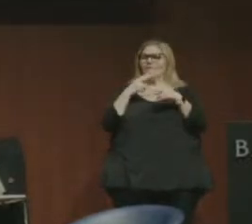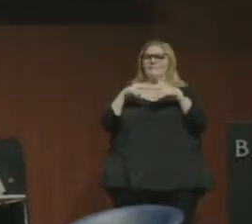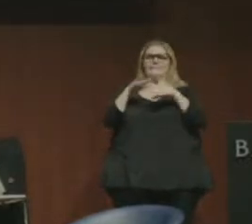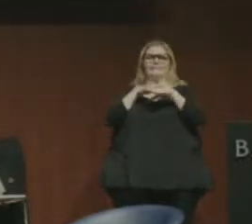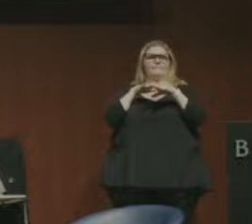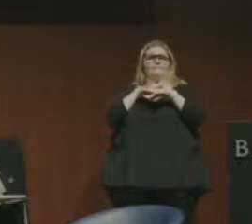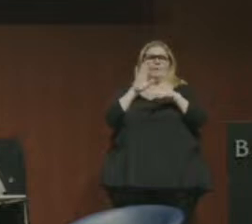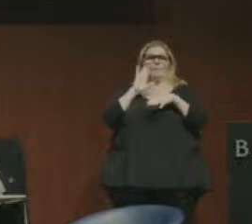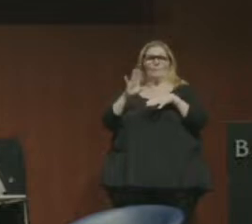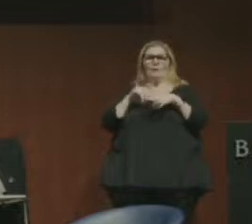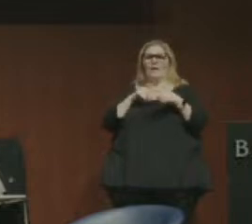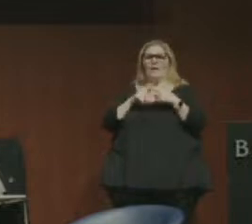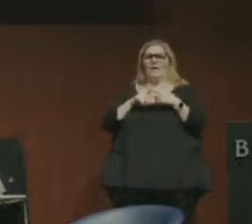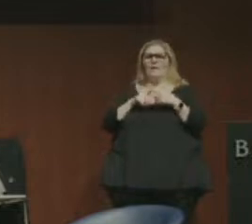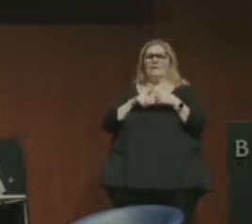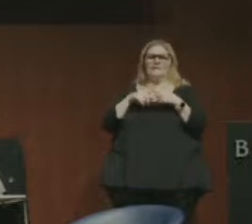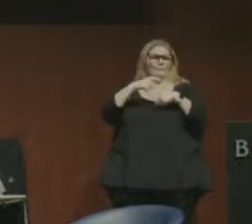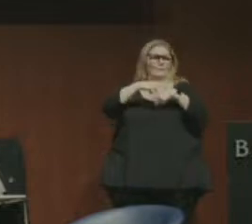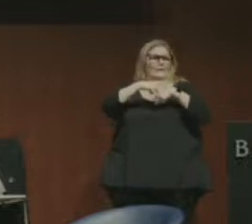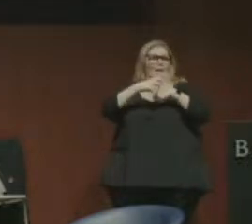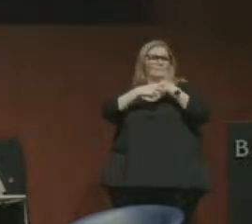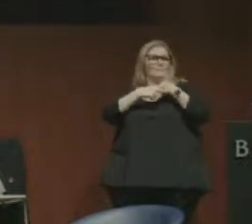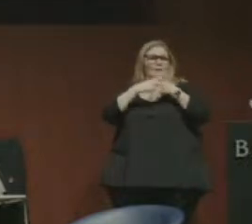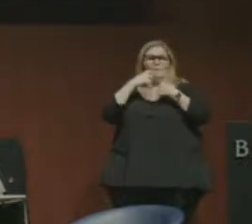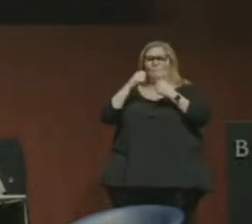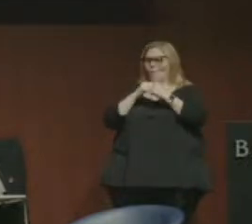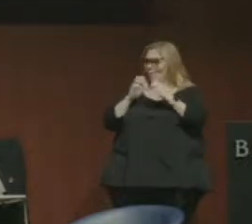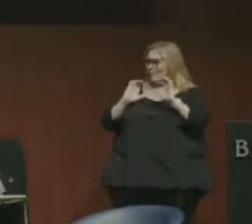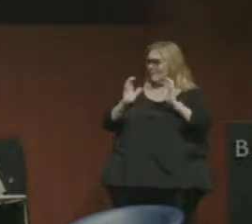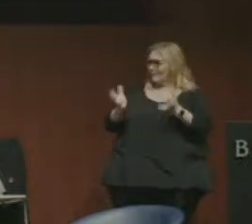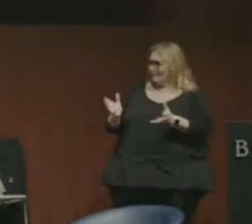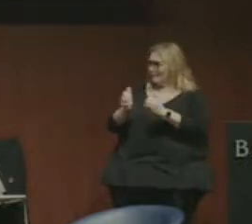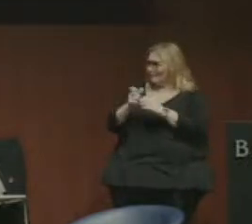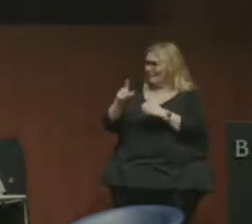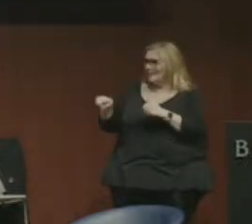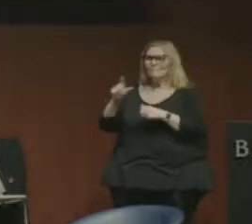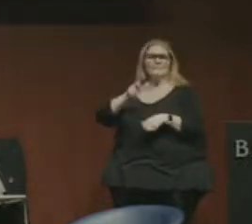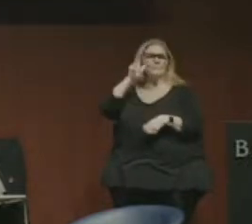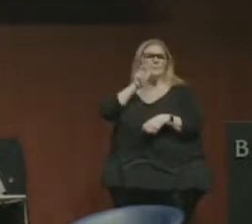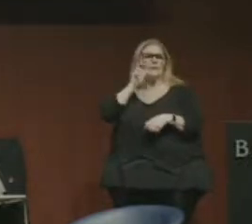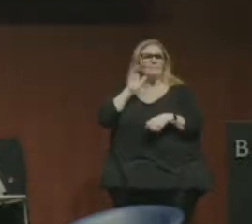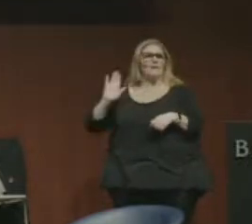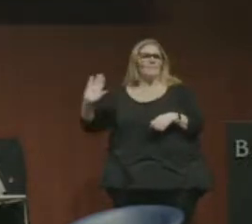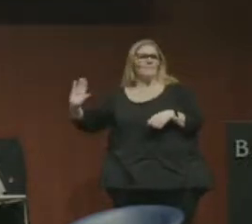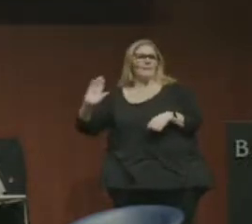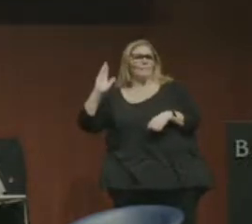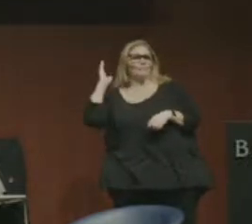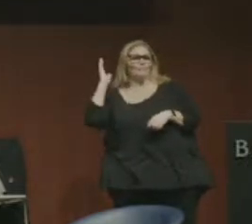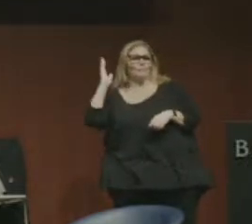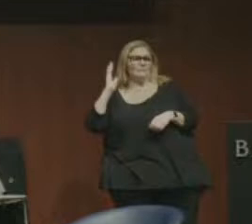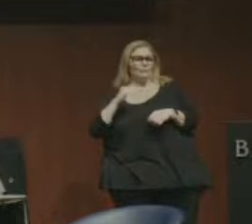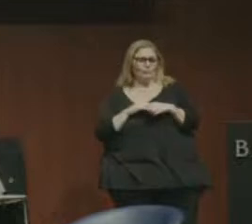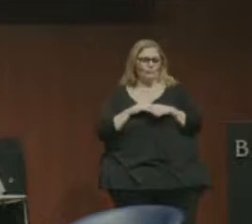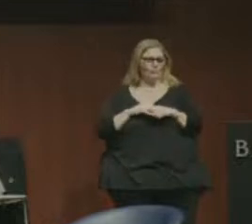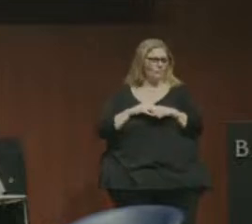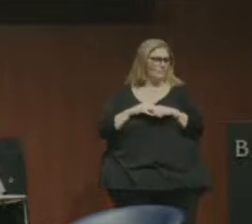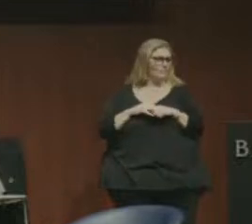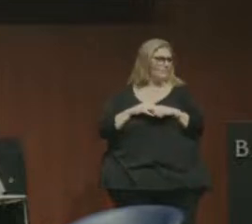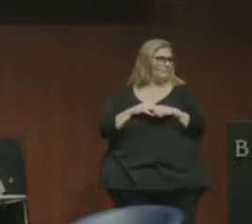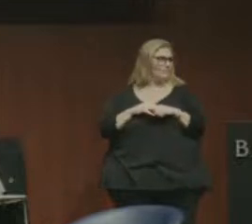way in the interest of time so that we have more time both for conversation and to hear the presentations that they have put together for